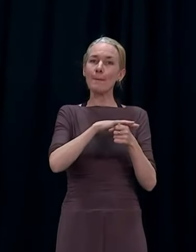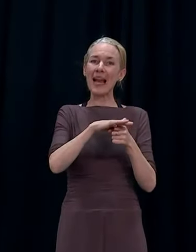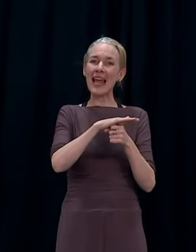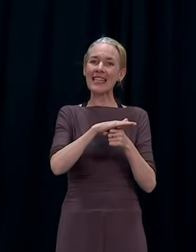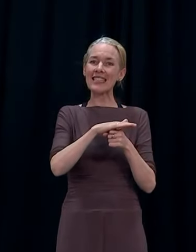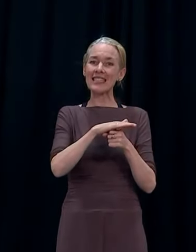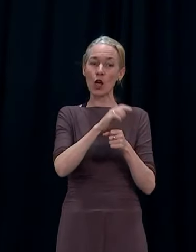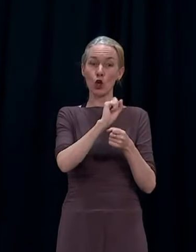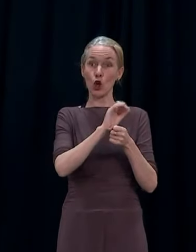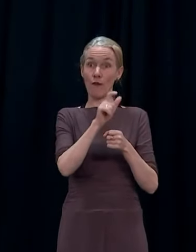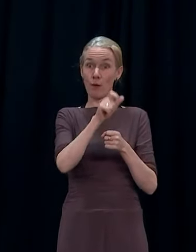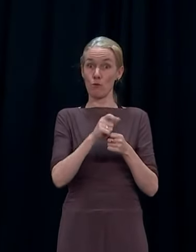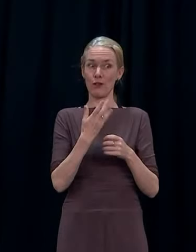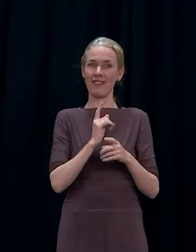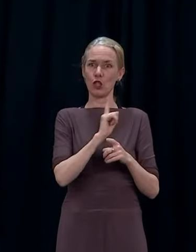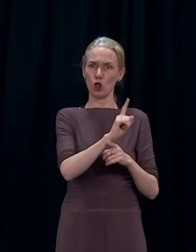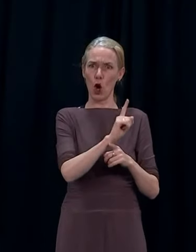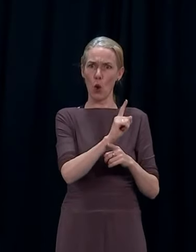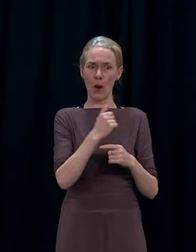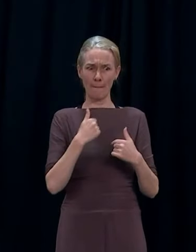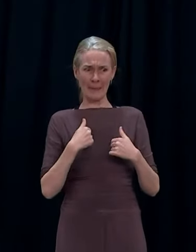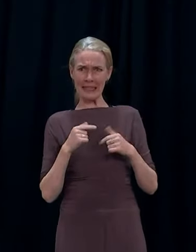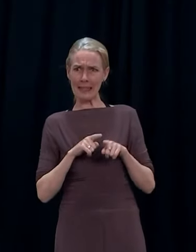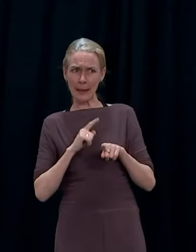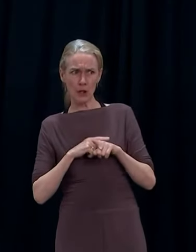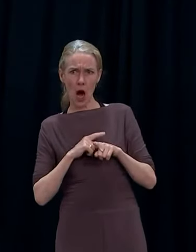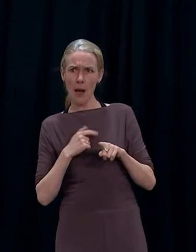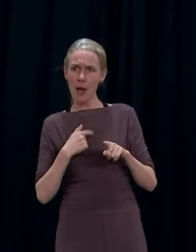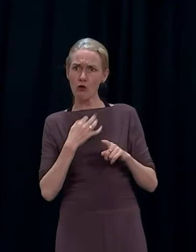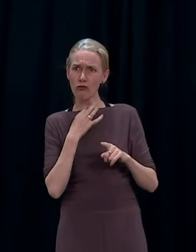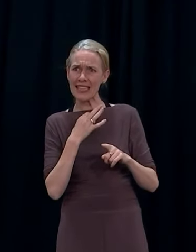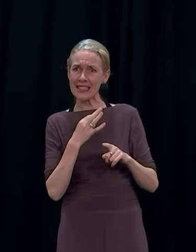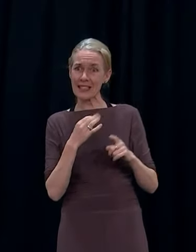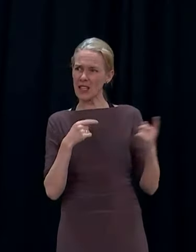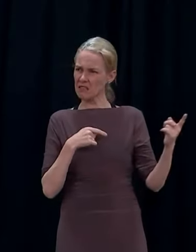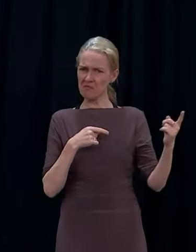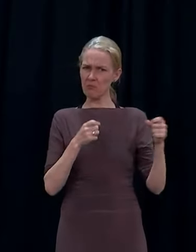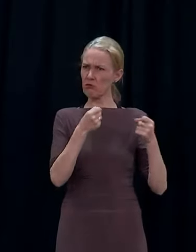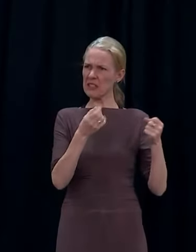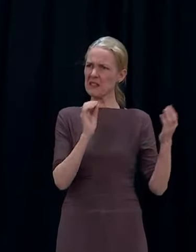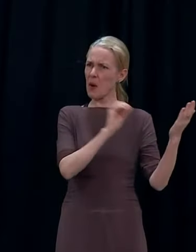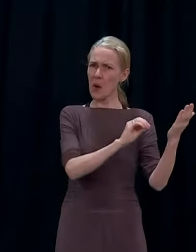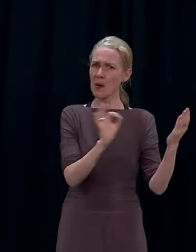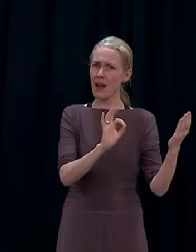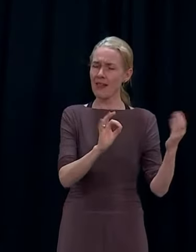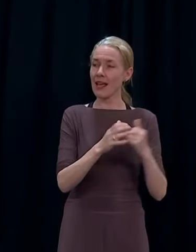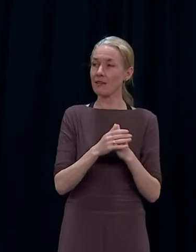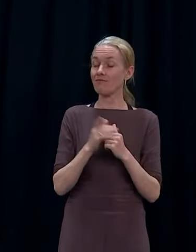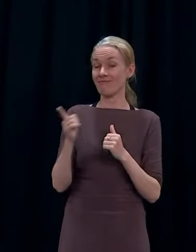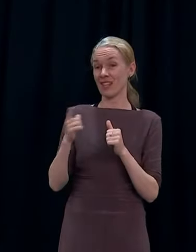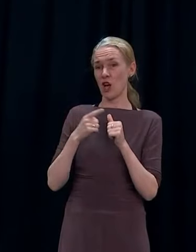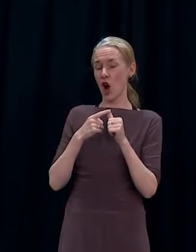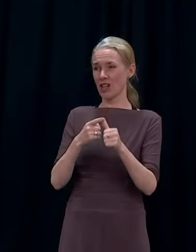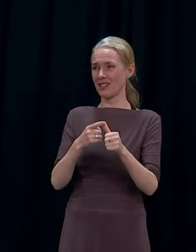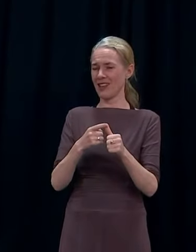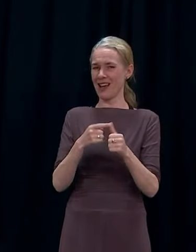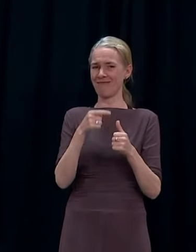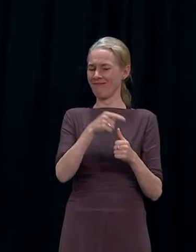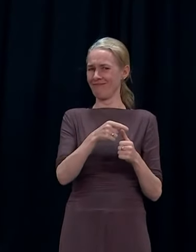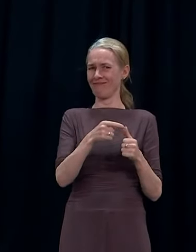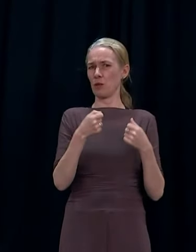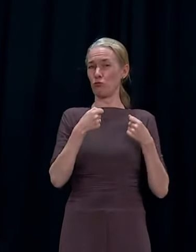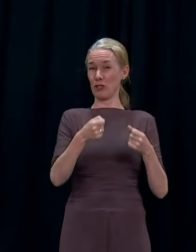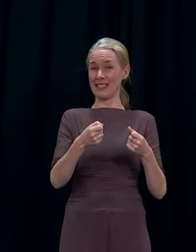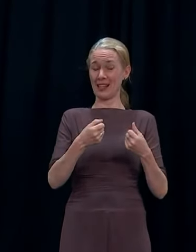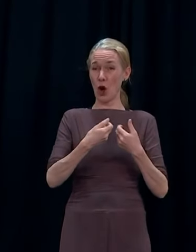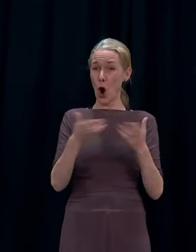list, of course, of people who were in contact or at all could have been in contact with anyone involved. So we're able to